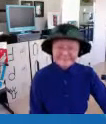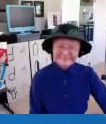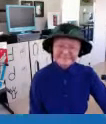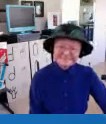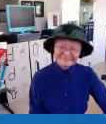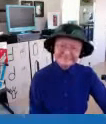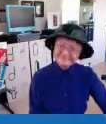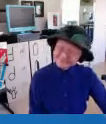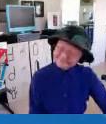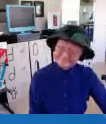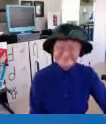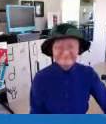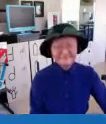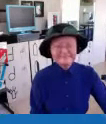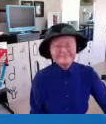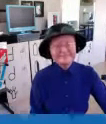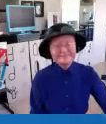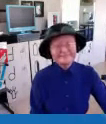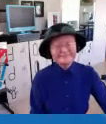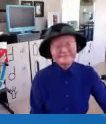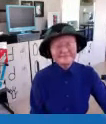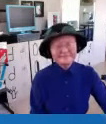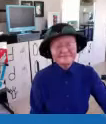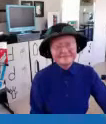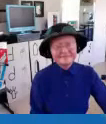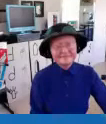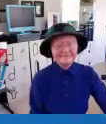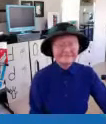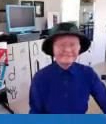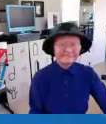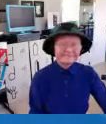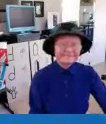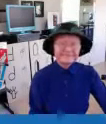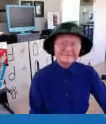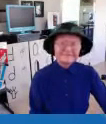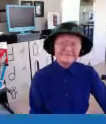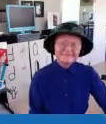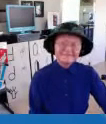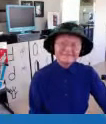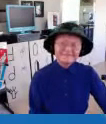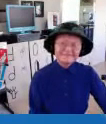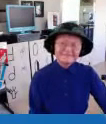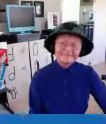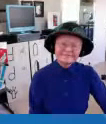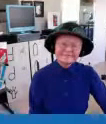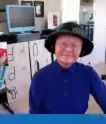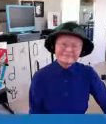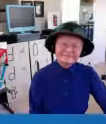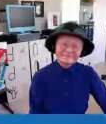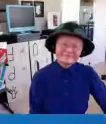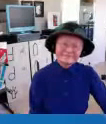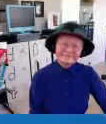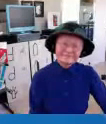but just neat to look at. Now, the prepositions. Let me see if I can get those.